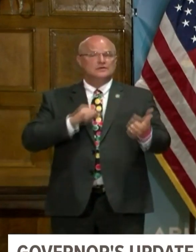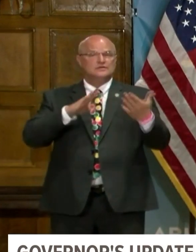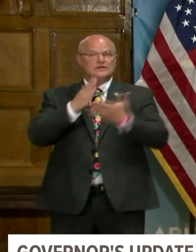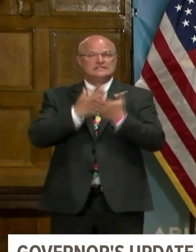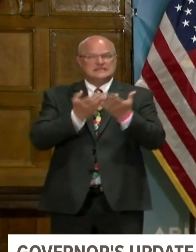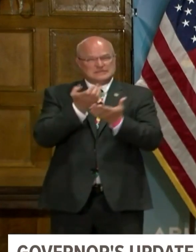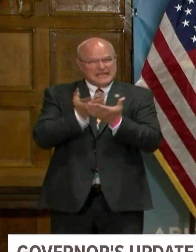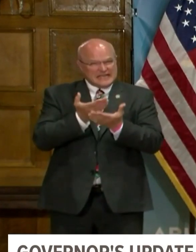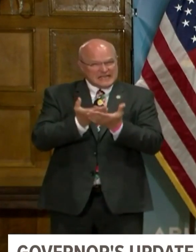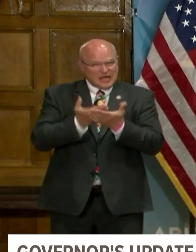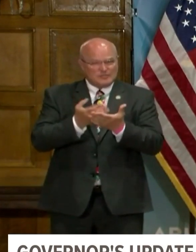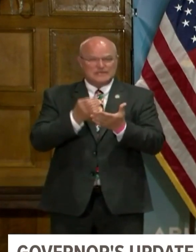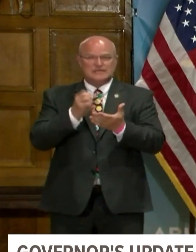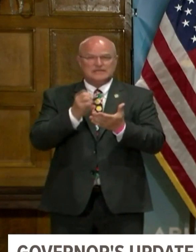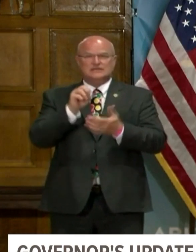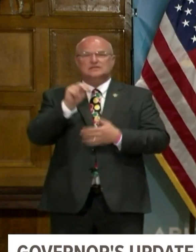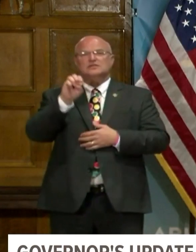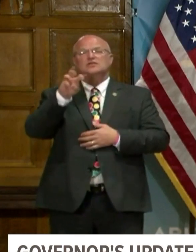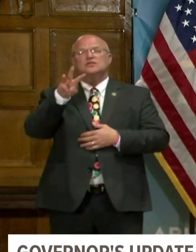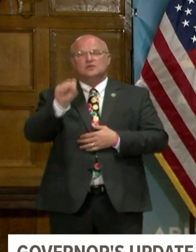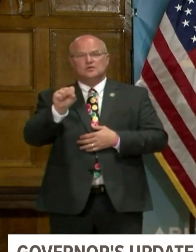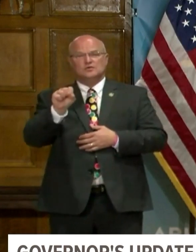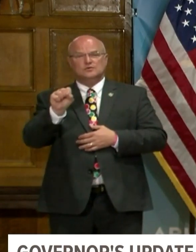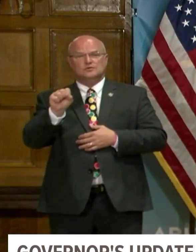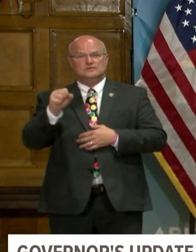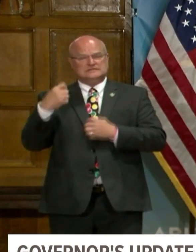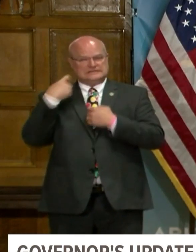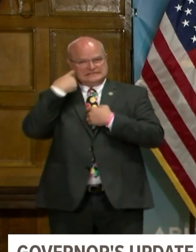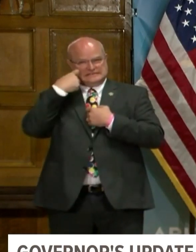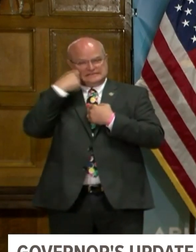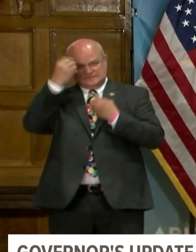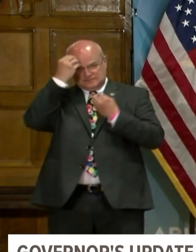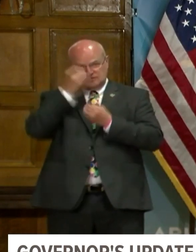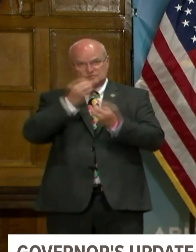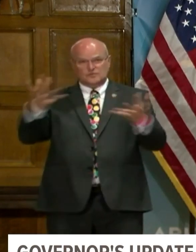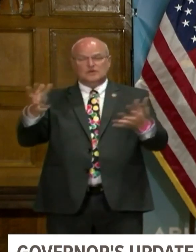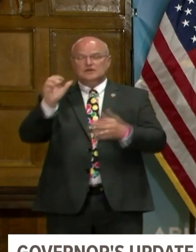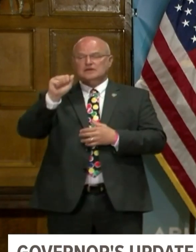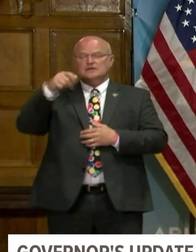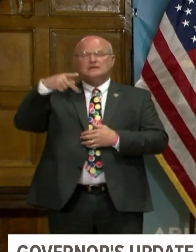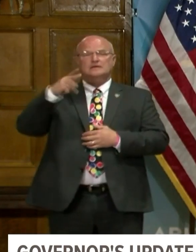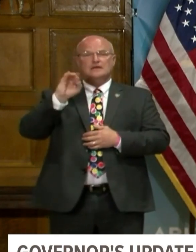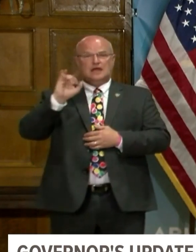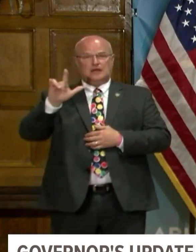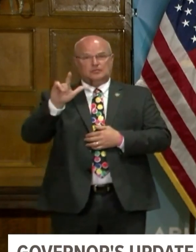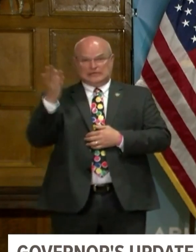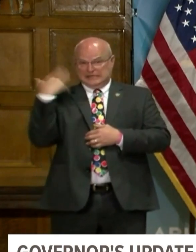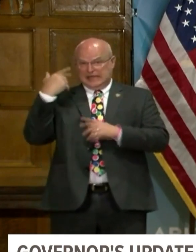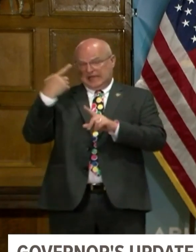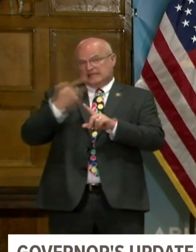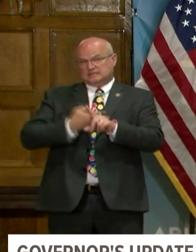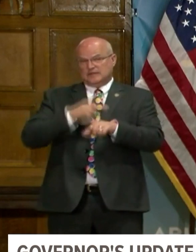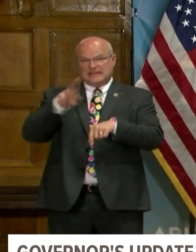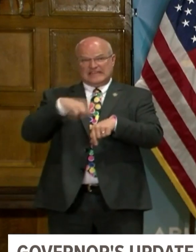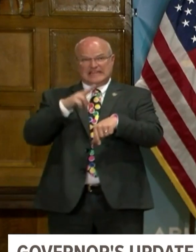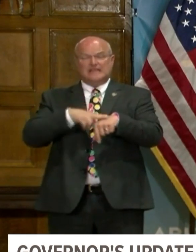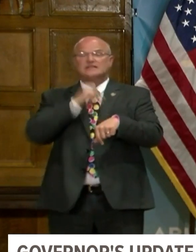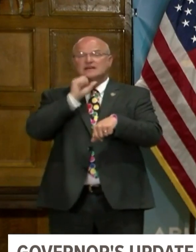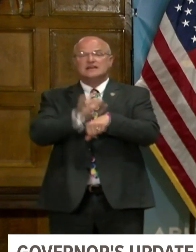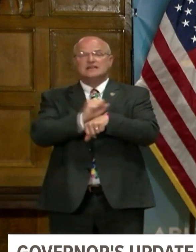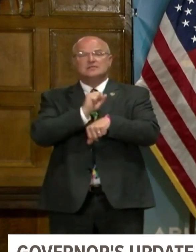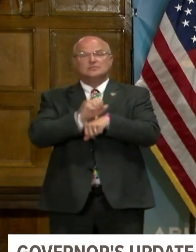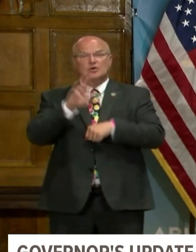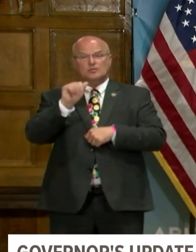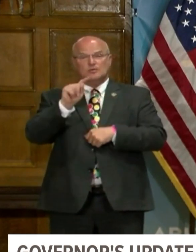some economic news. As has been reported, the April last month's national